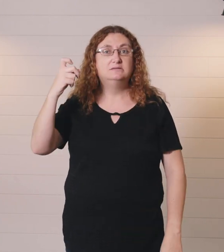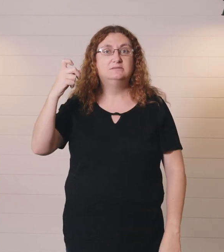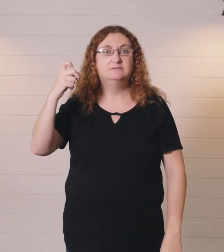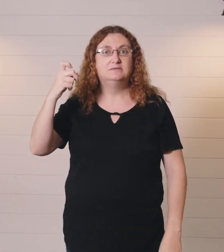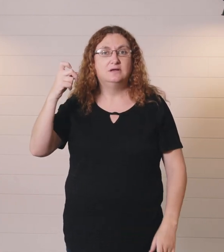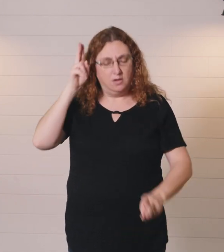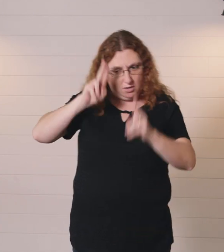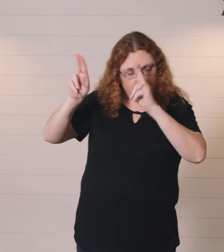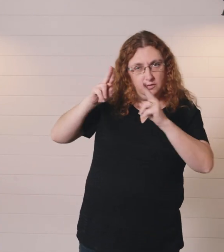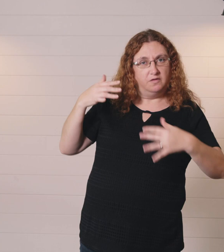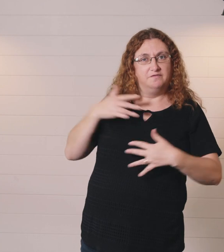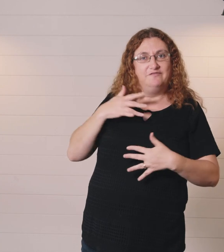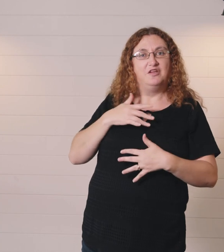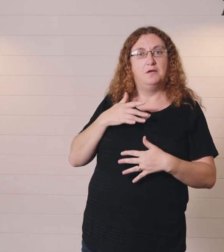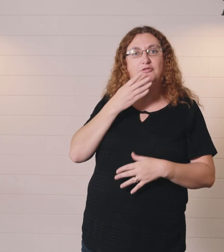had seized them.